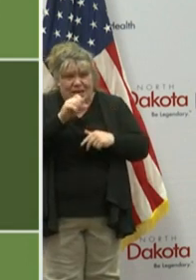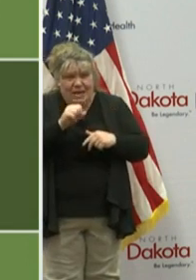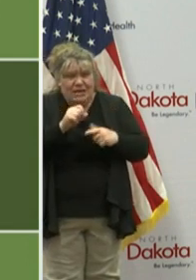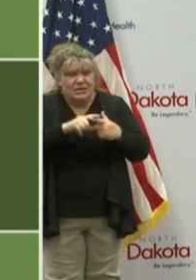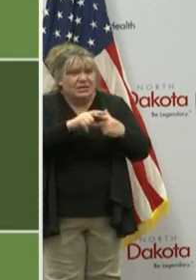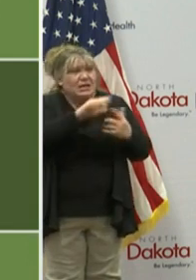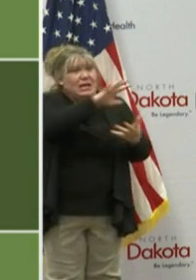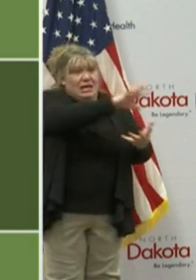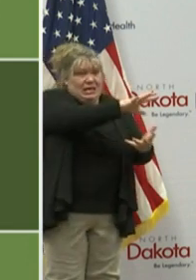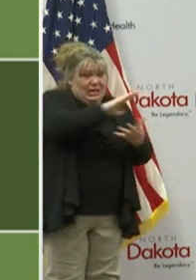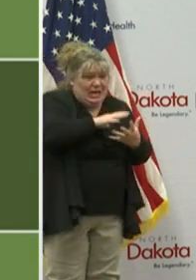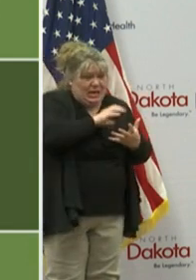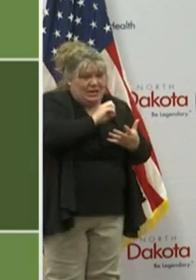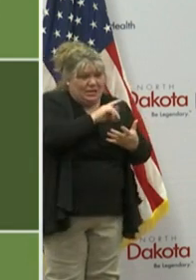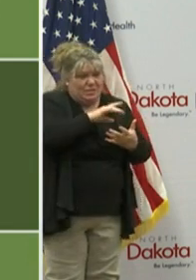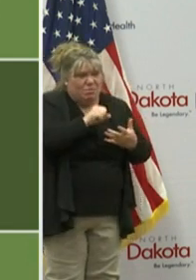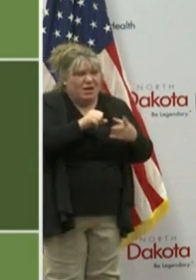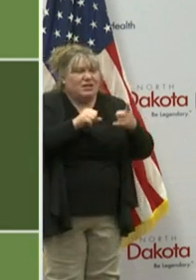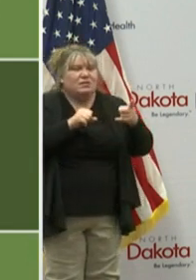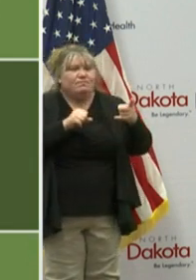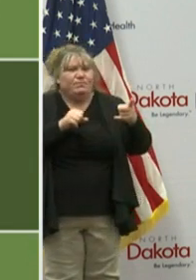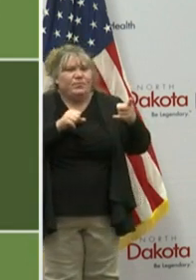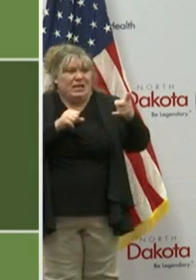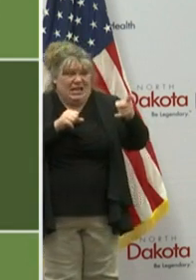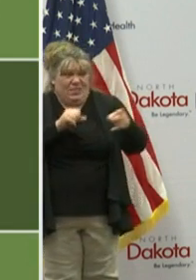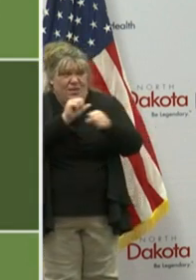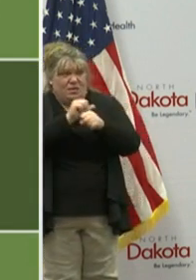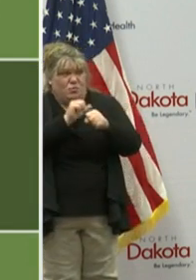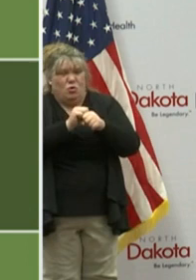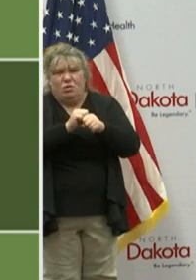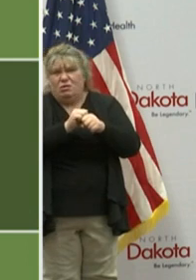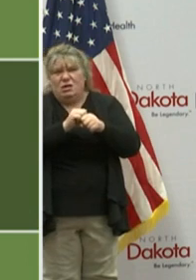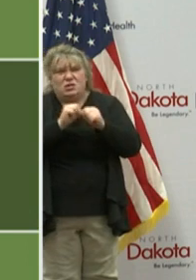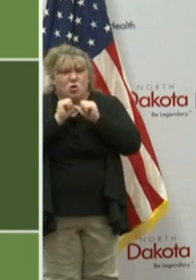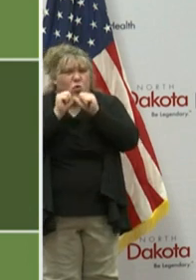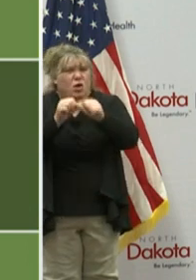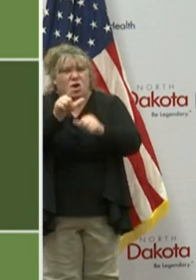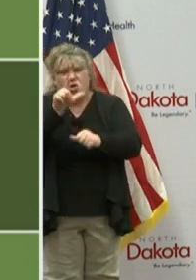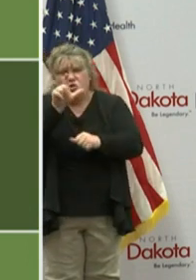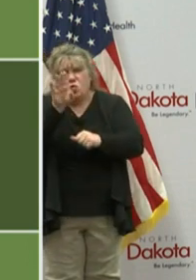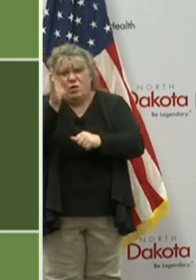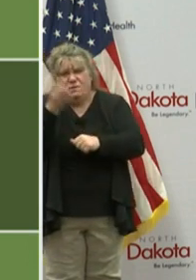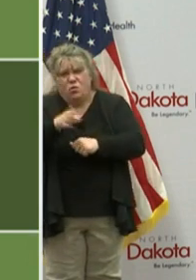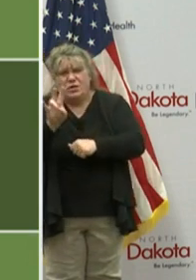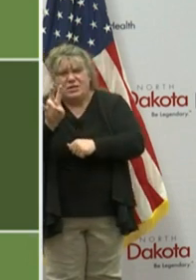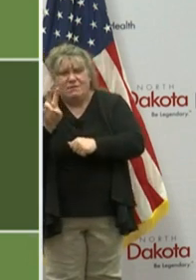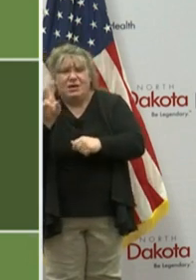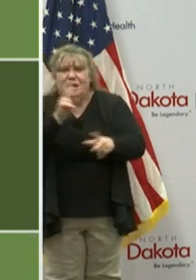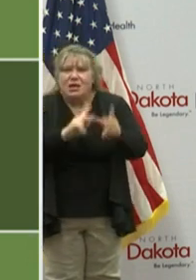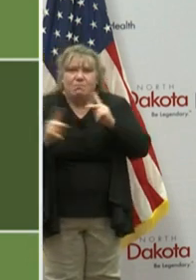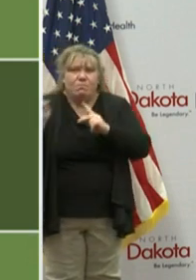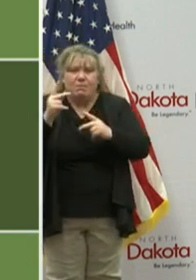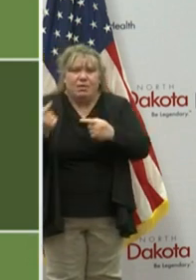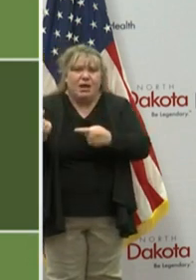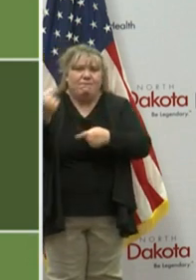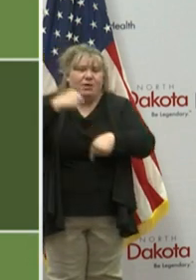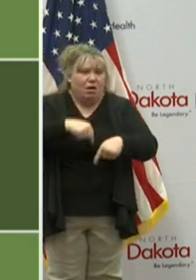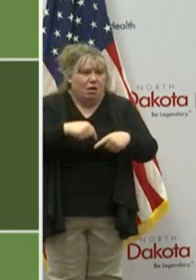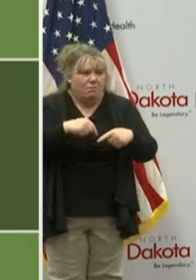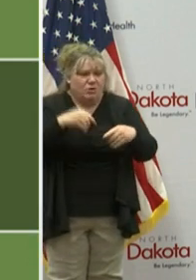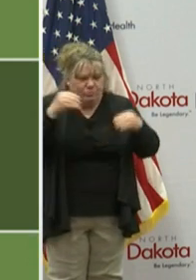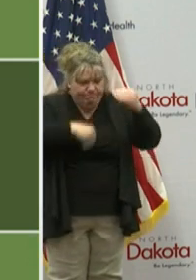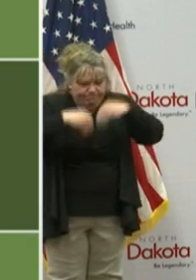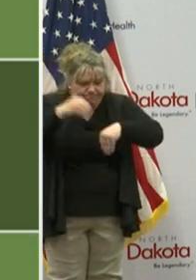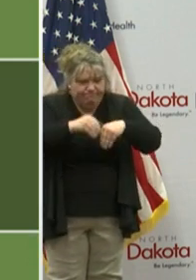getting the supplies, and this has been done by 24/7. These are folks that have come in to build these